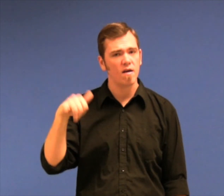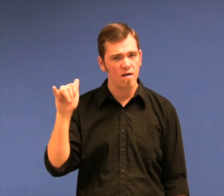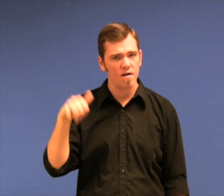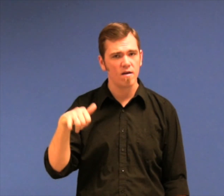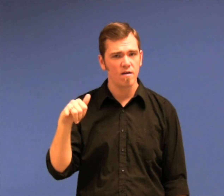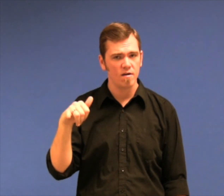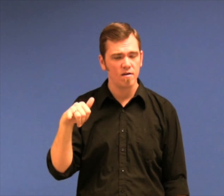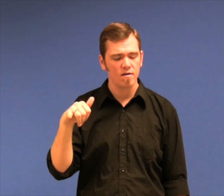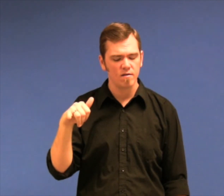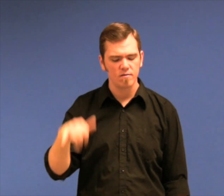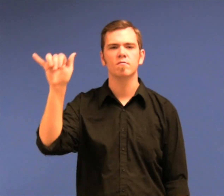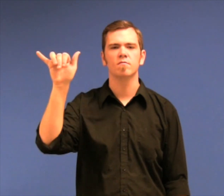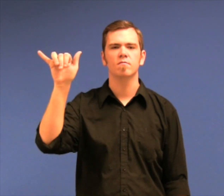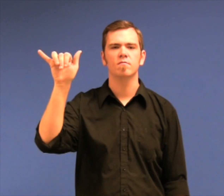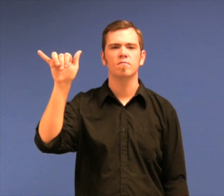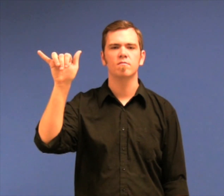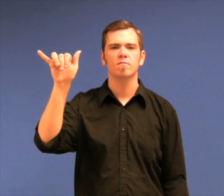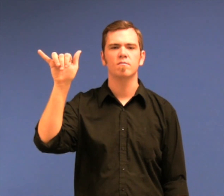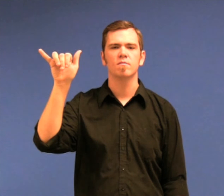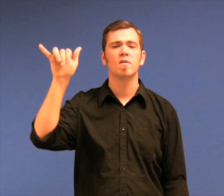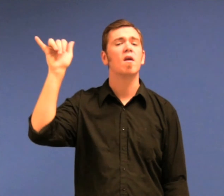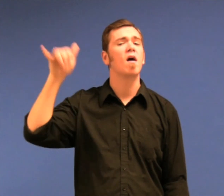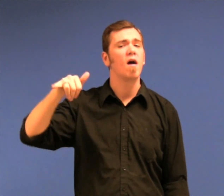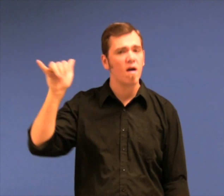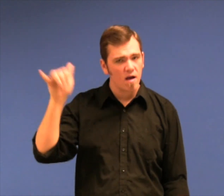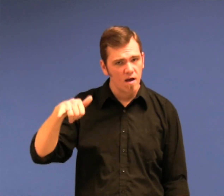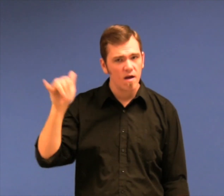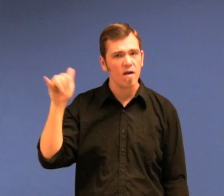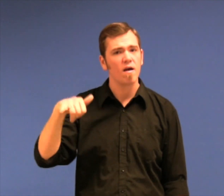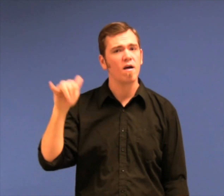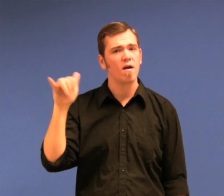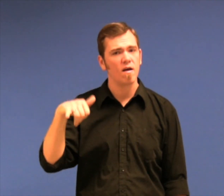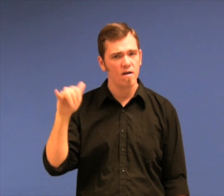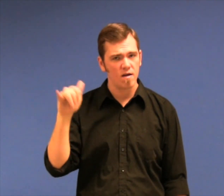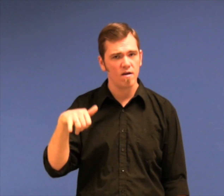it. Oh, okay. So, oh, I see.